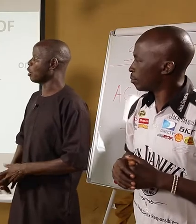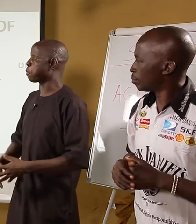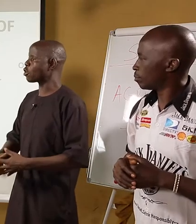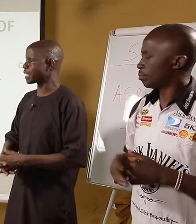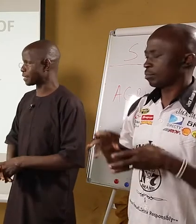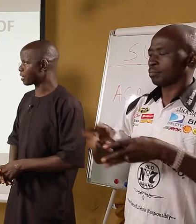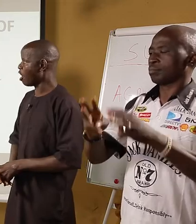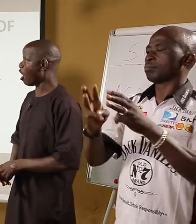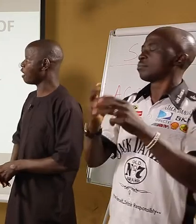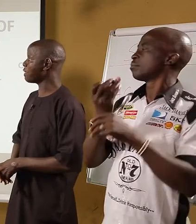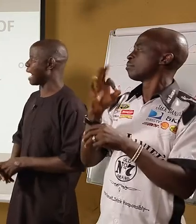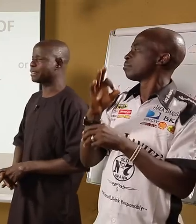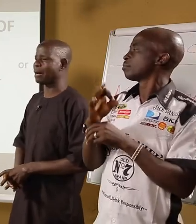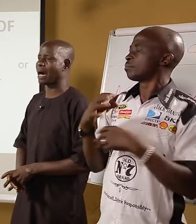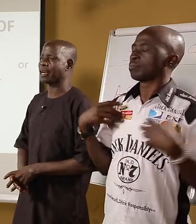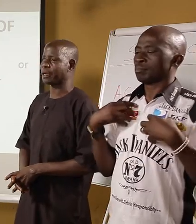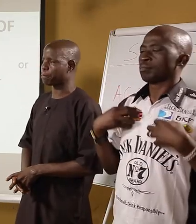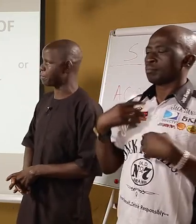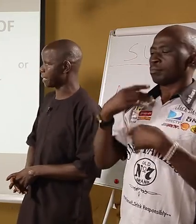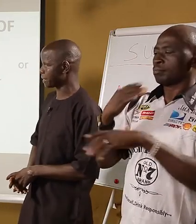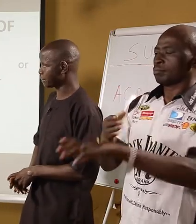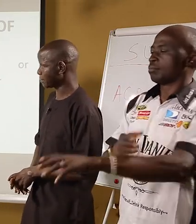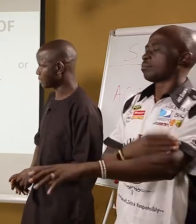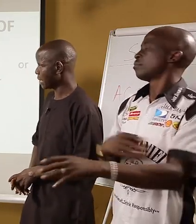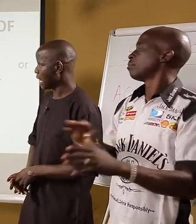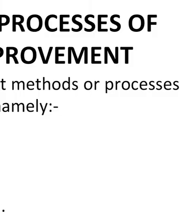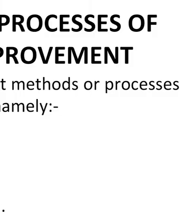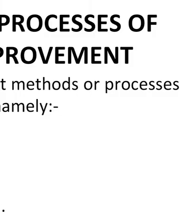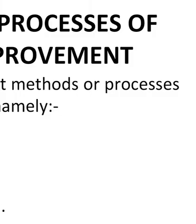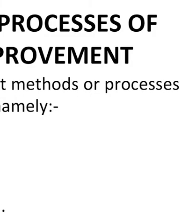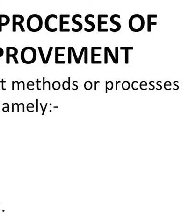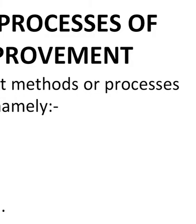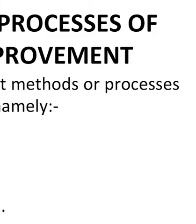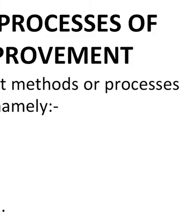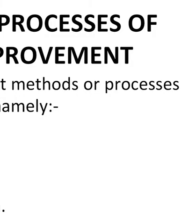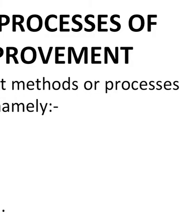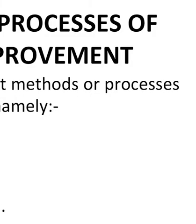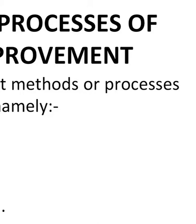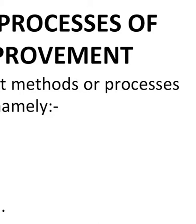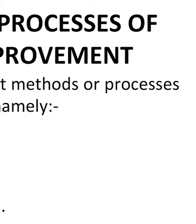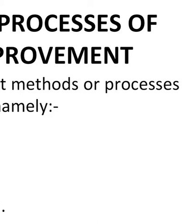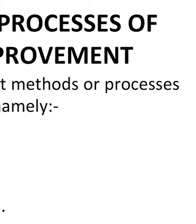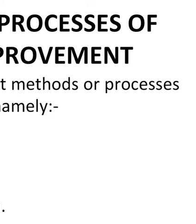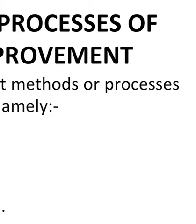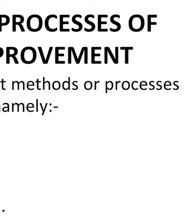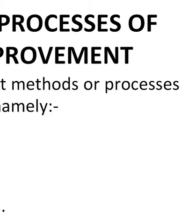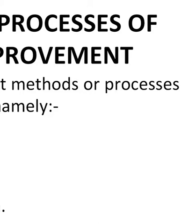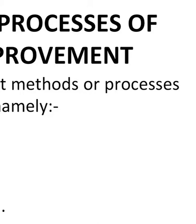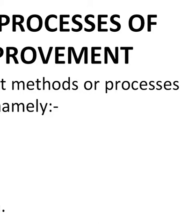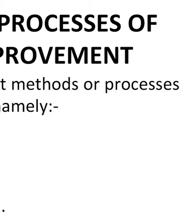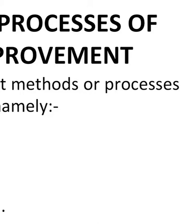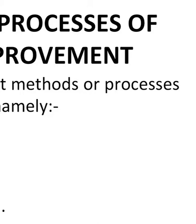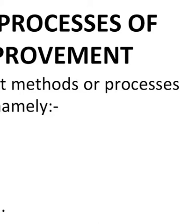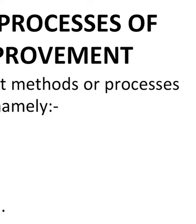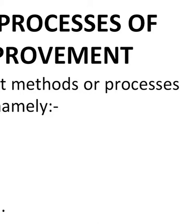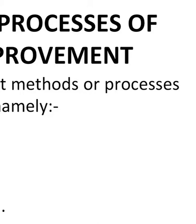Methods or processes of animal improvement. Animal improvement methods or processes are said